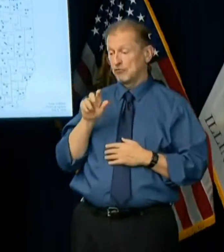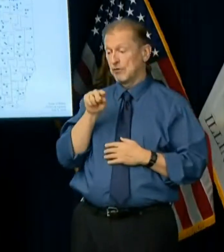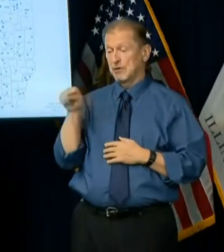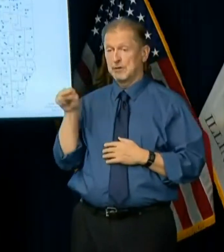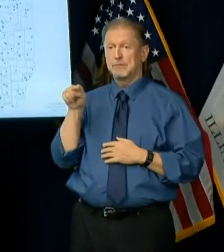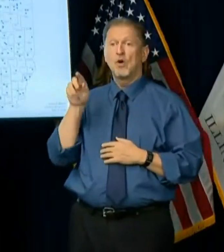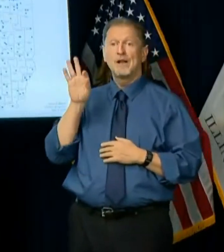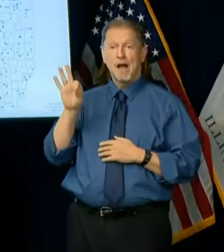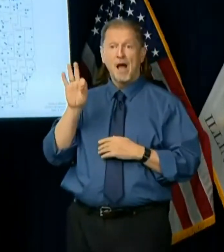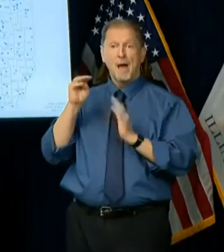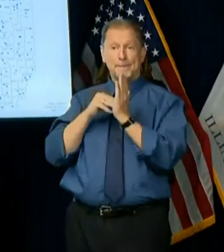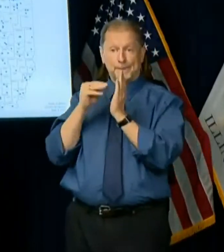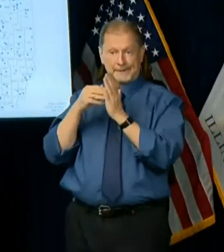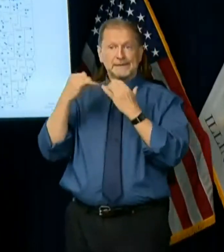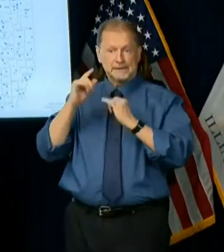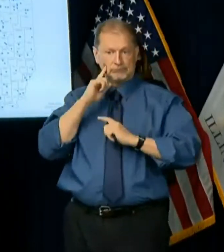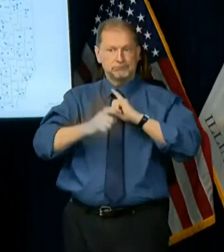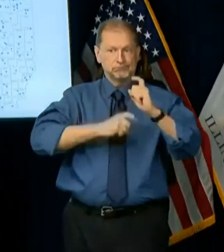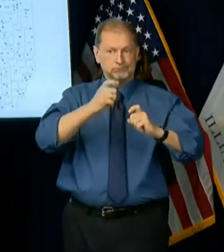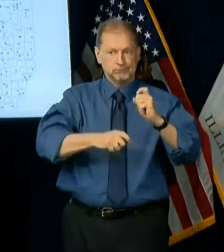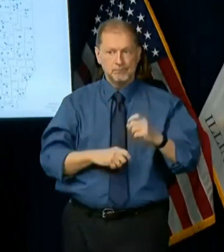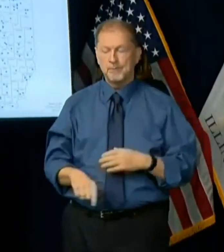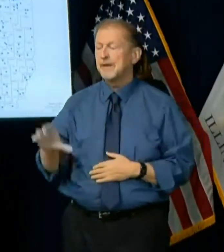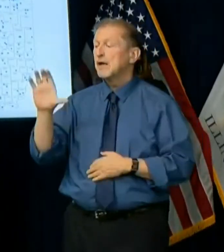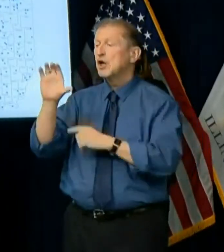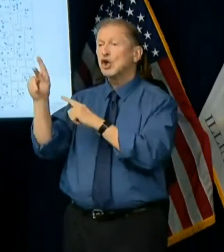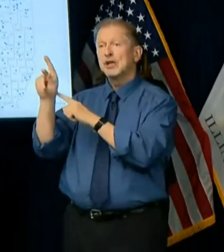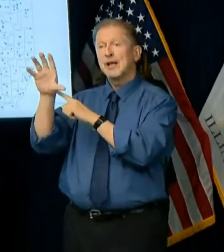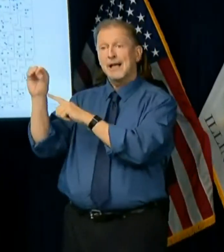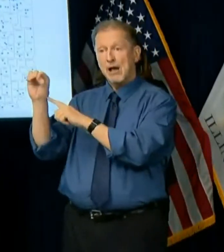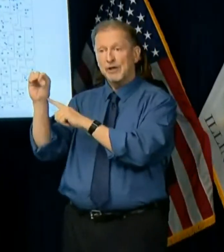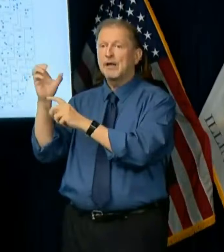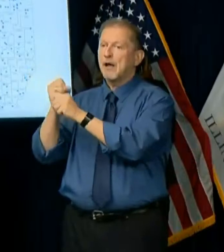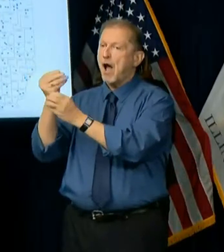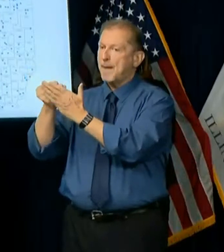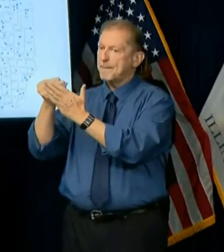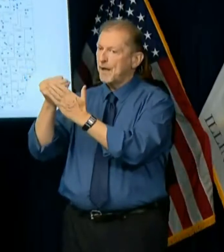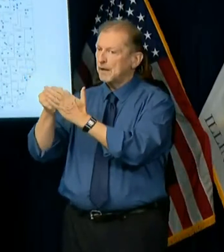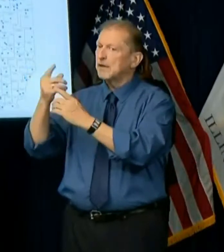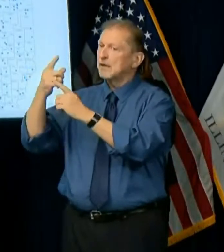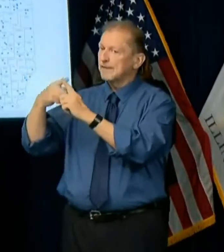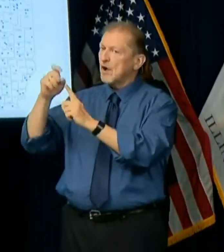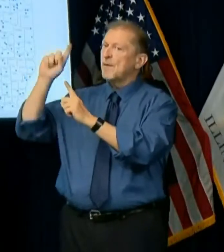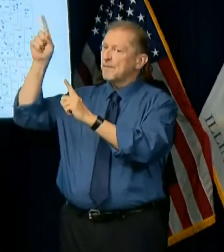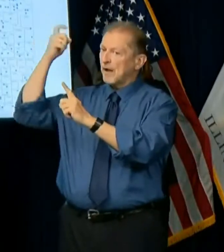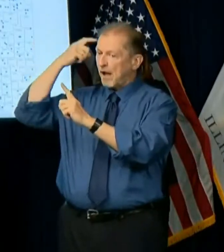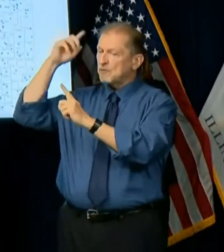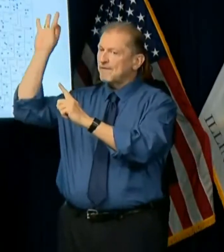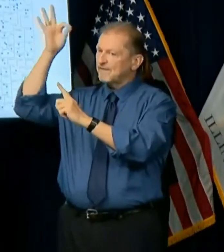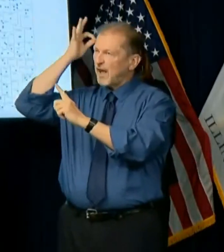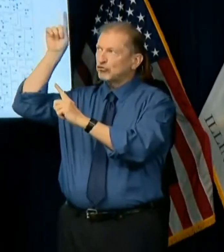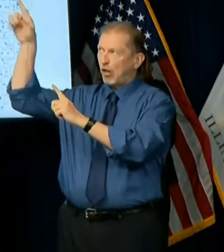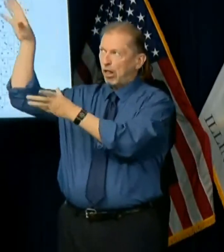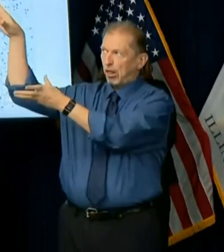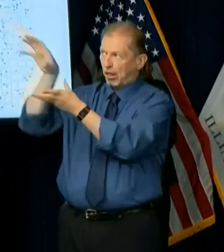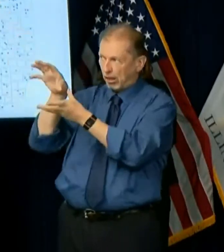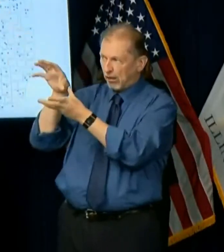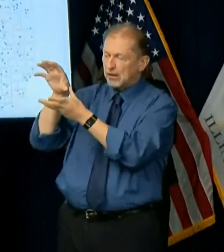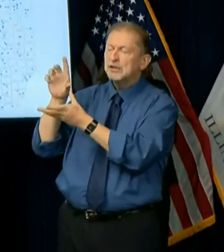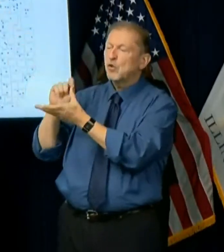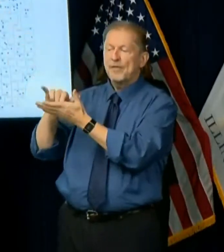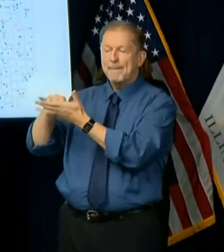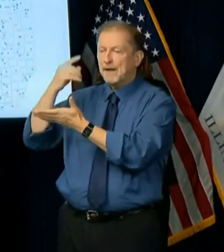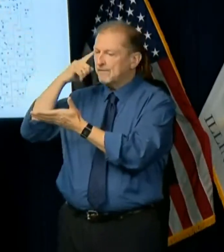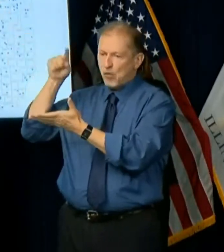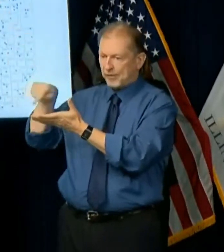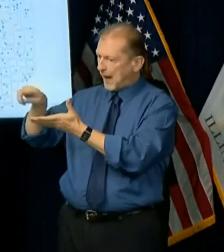in process. Again, Cook and the Collar counties received direct supports from the federal government, so these